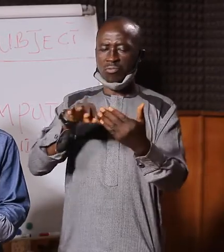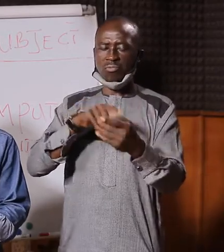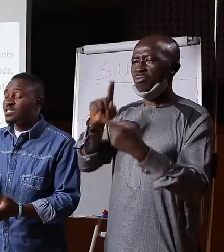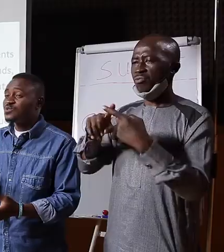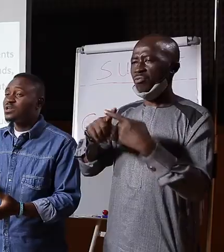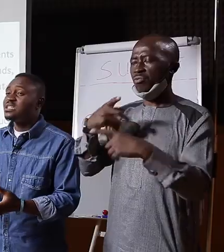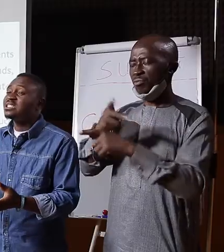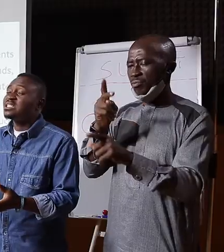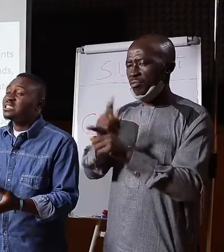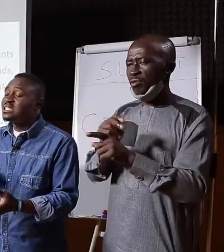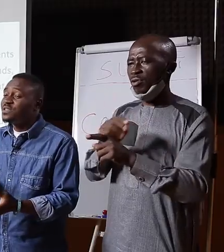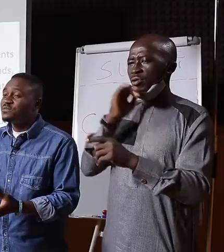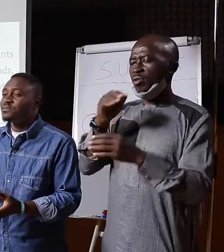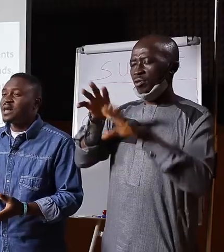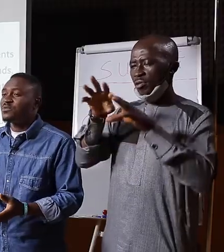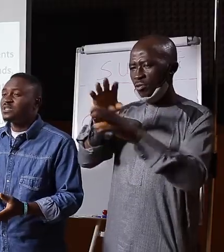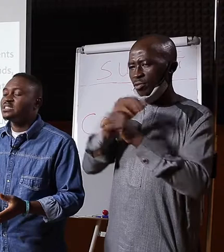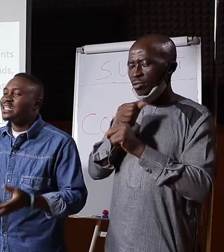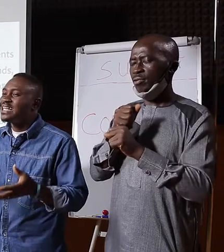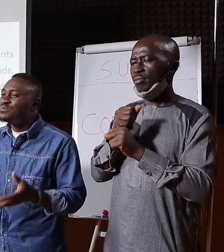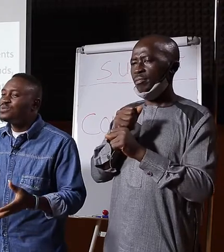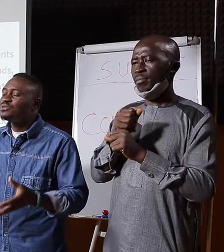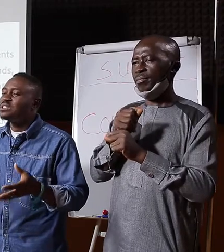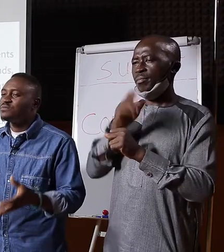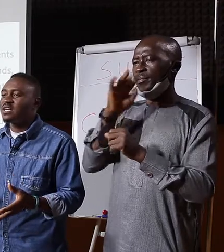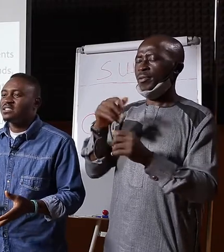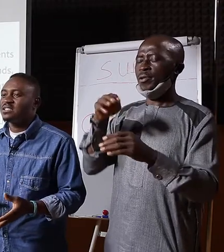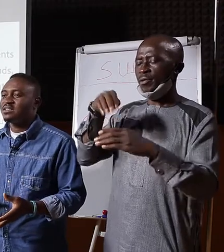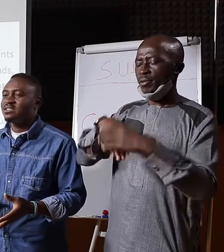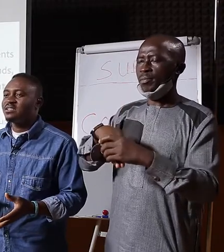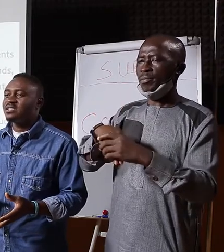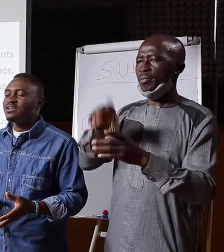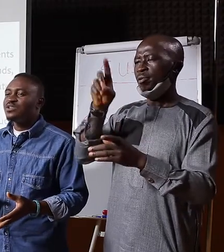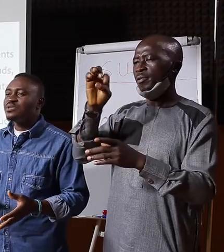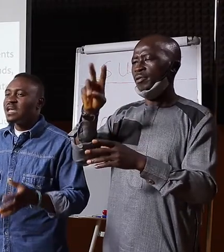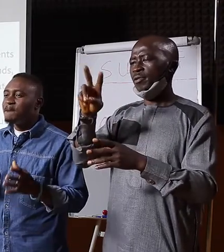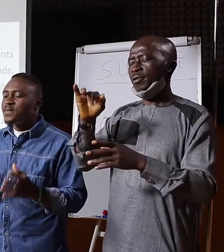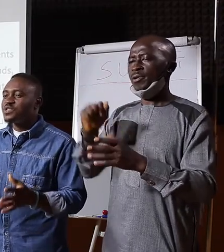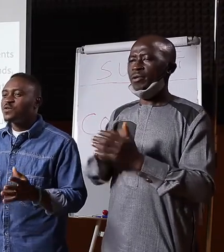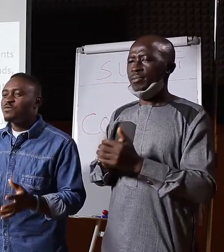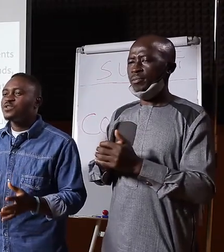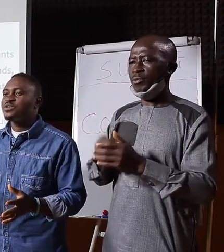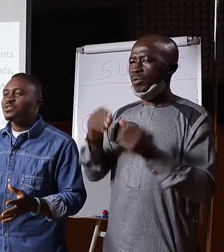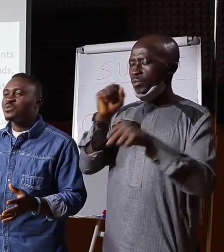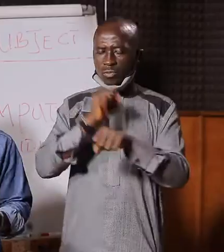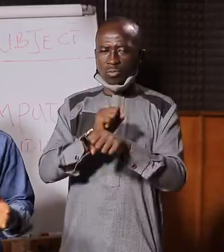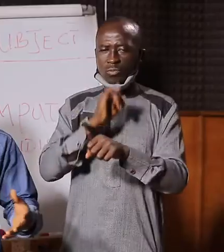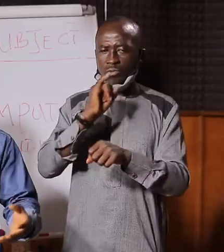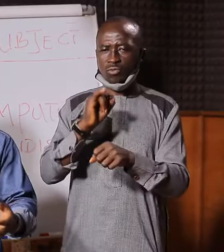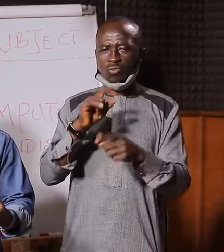processed is what is received by the input devices. So their major function